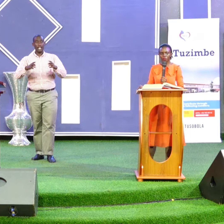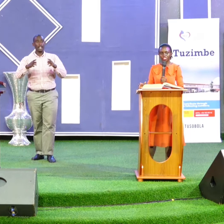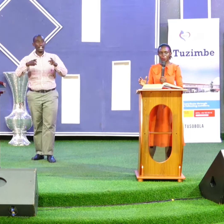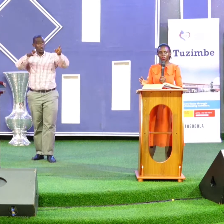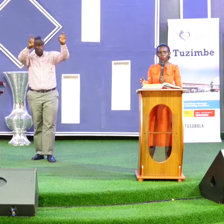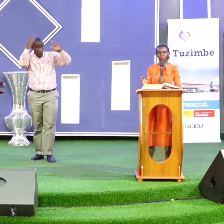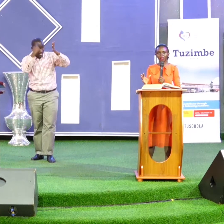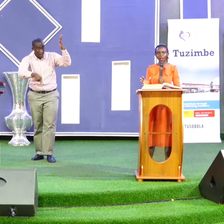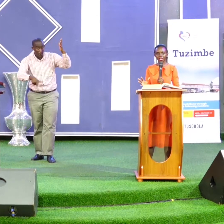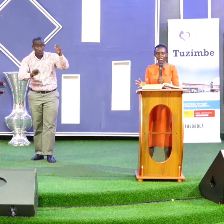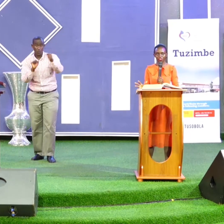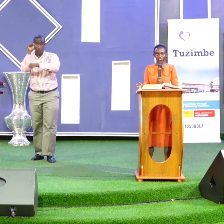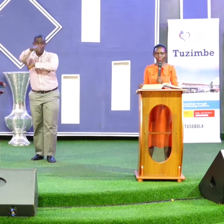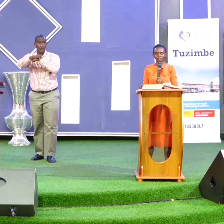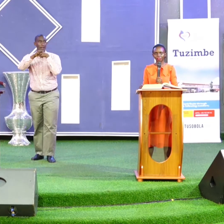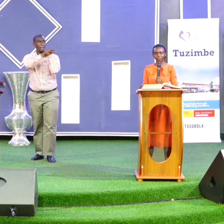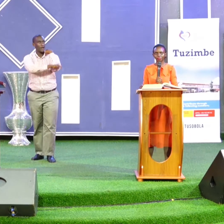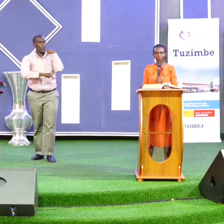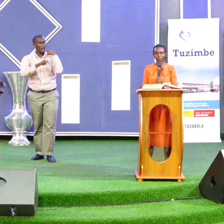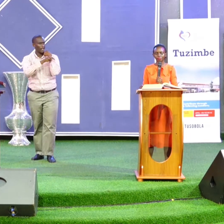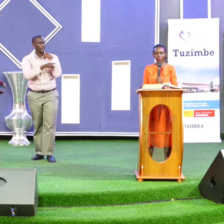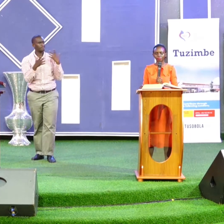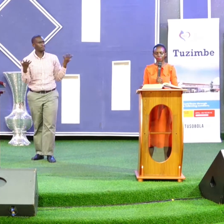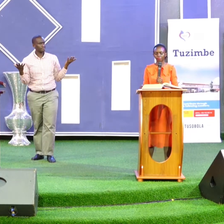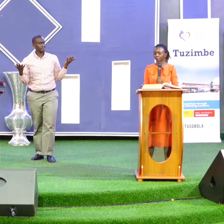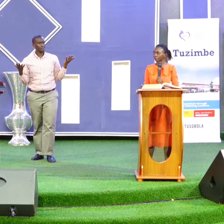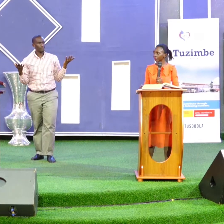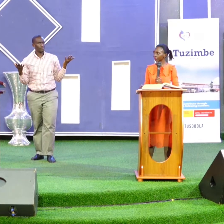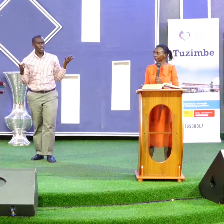So when we speak of overcoming nations,